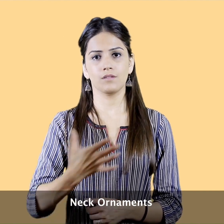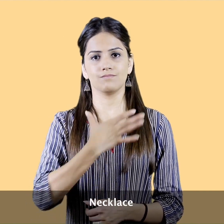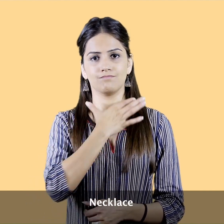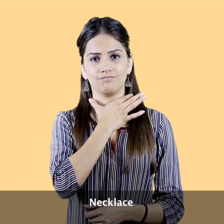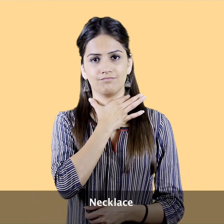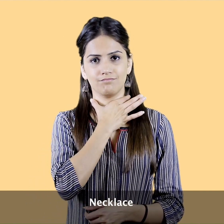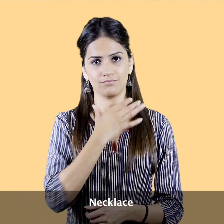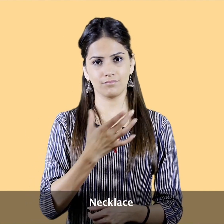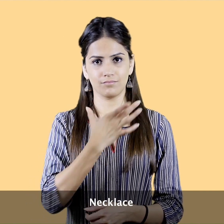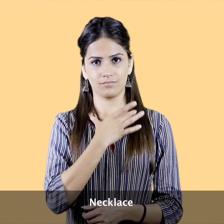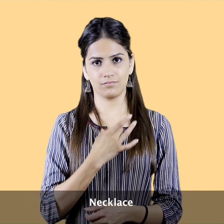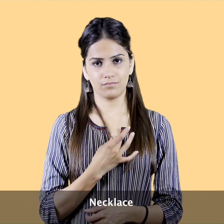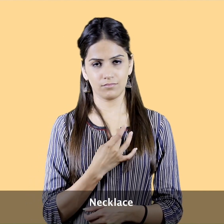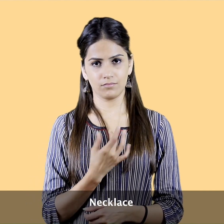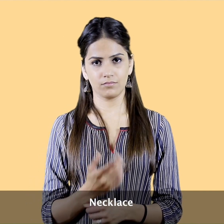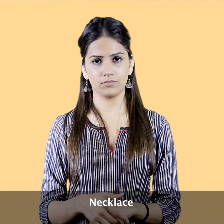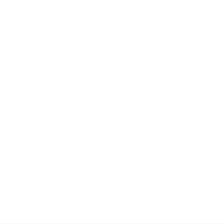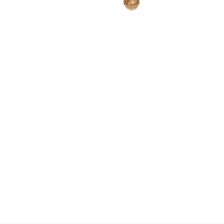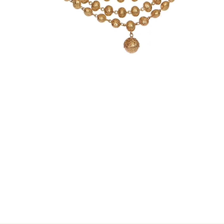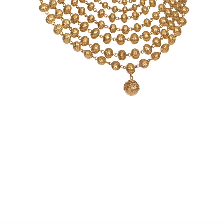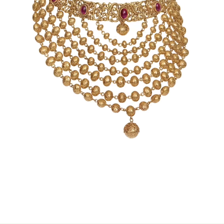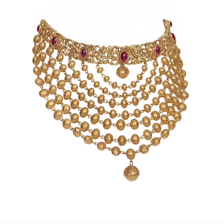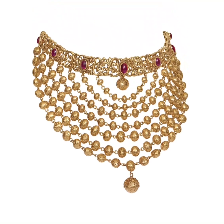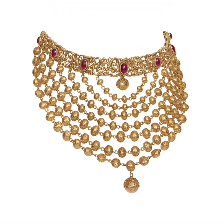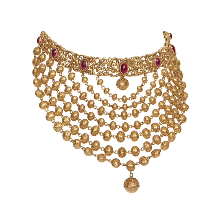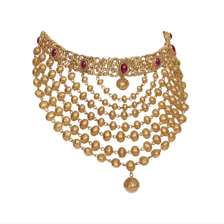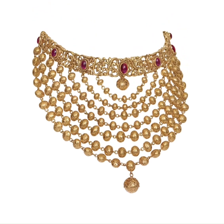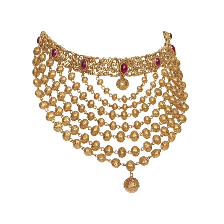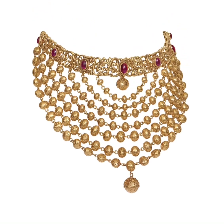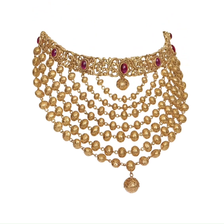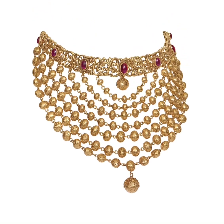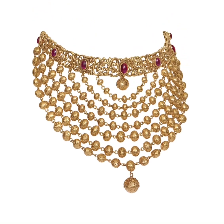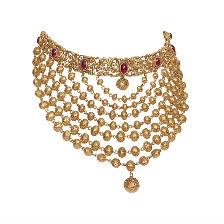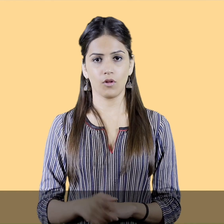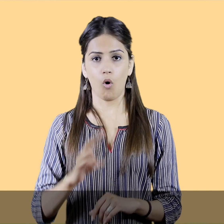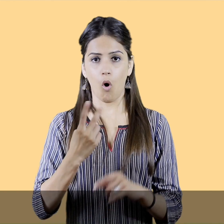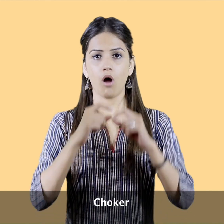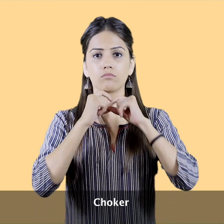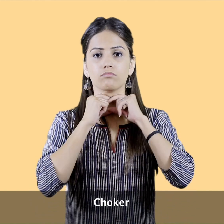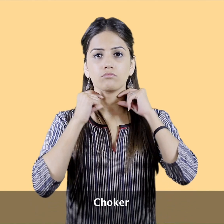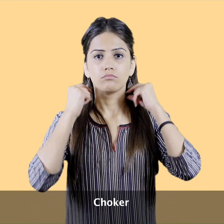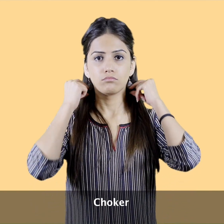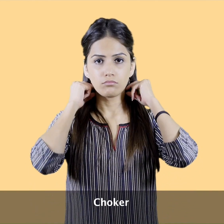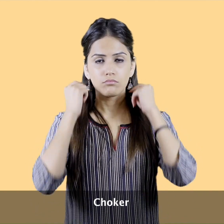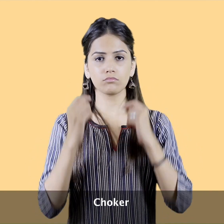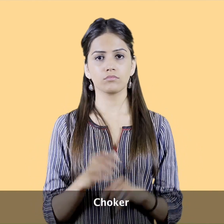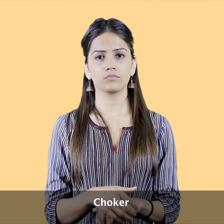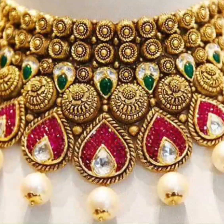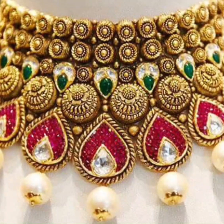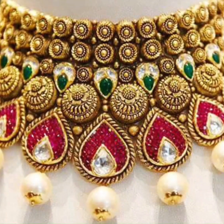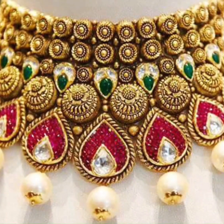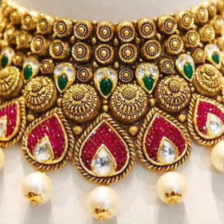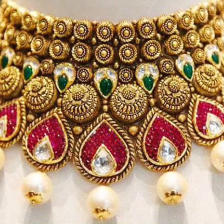necklace, choker,